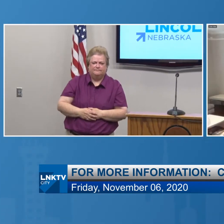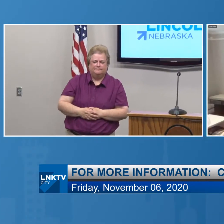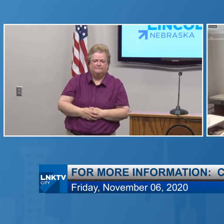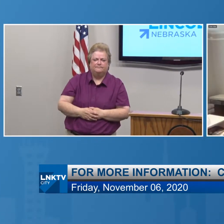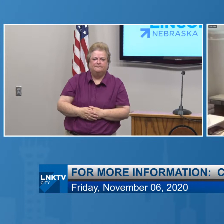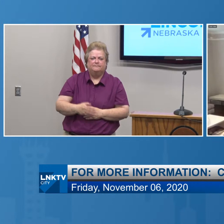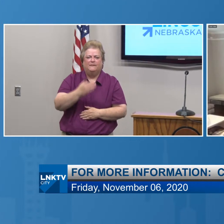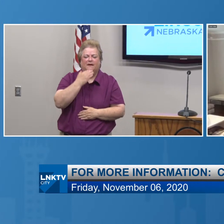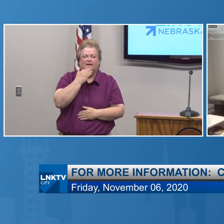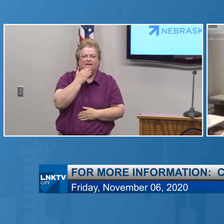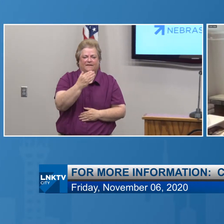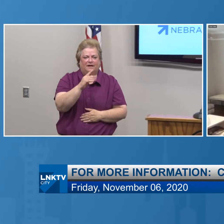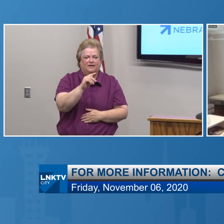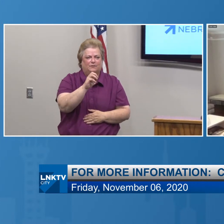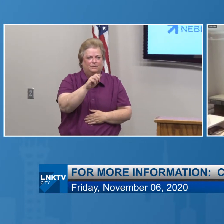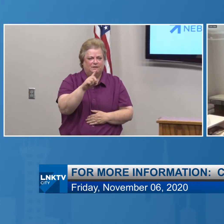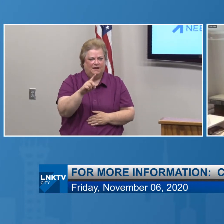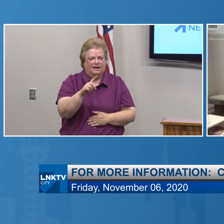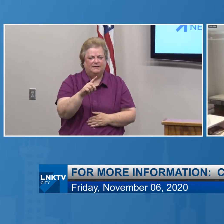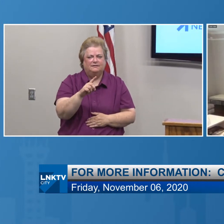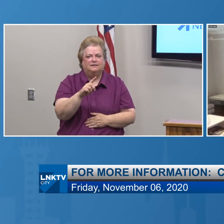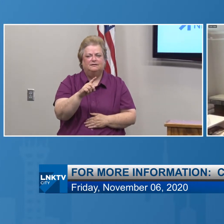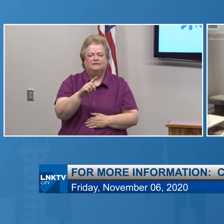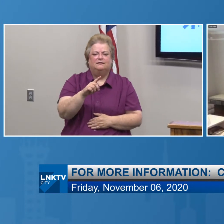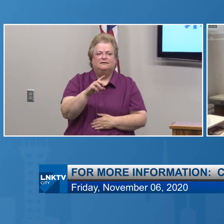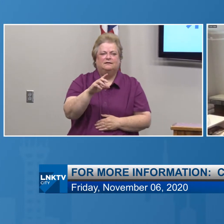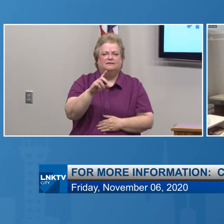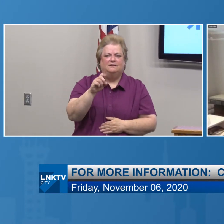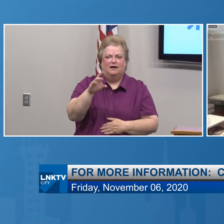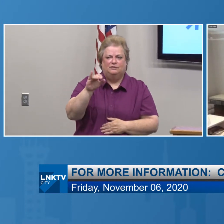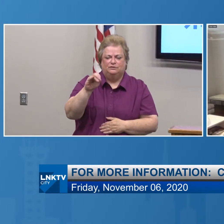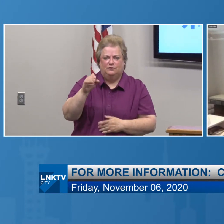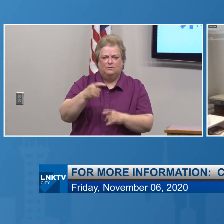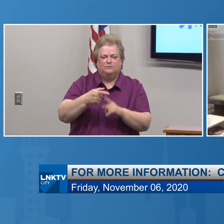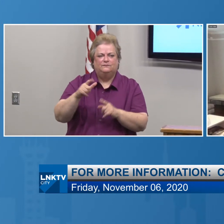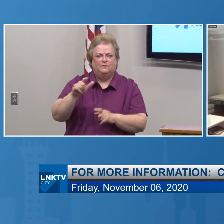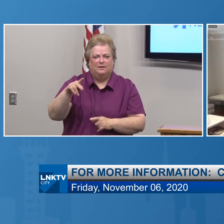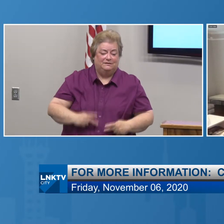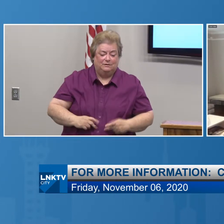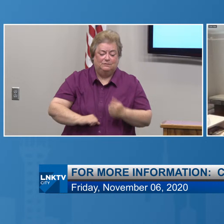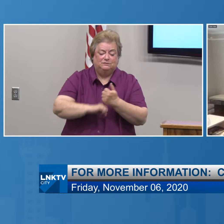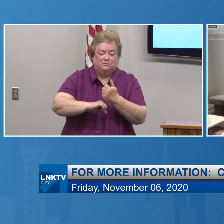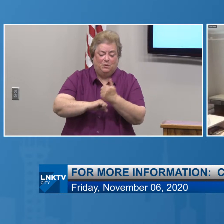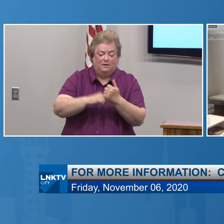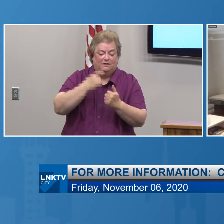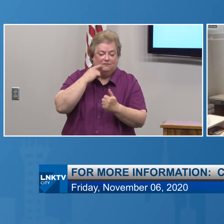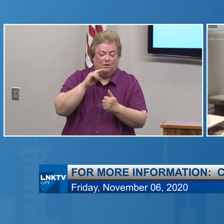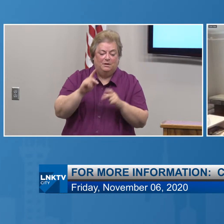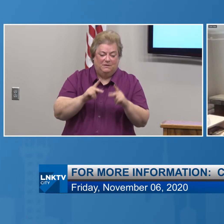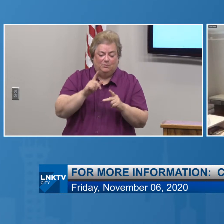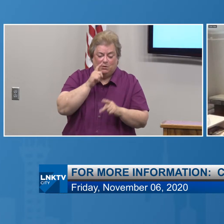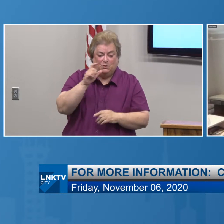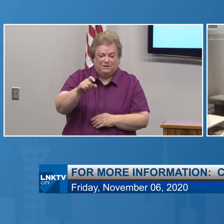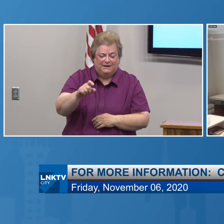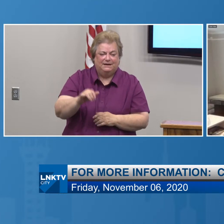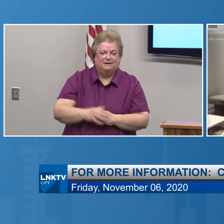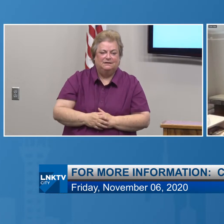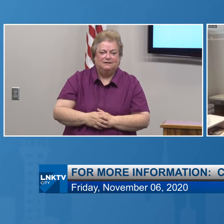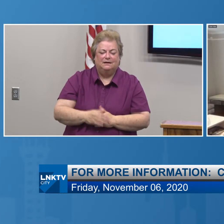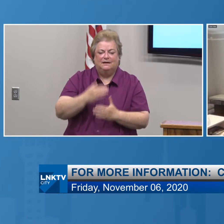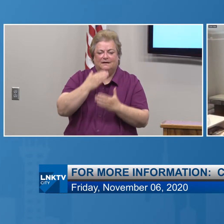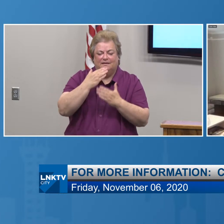Thank you, Todd, and to everyone at the Chamber. Thank you, Dr. Joel, and to his physical support to those in need of healing in our community. Thank you for